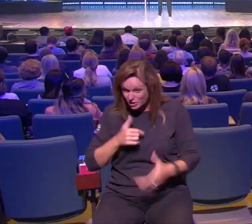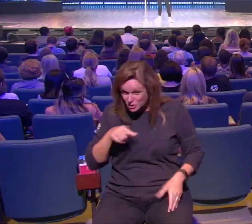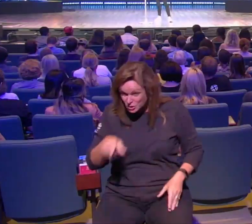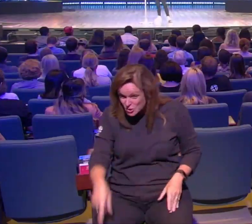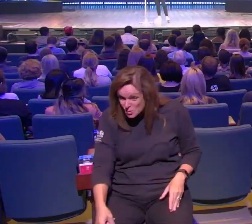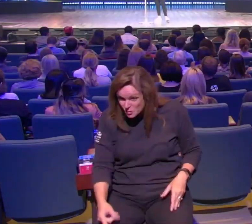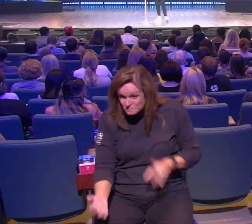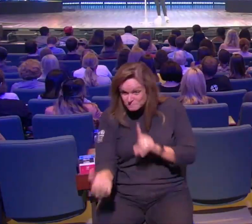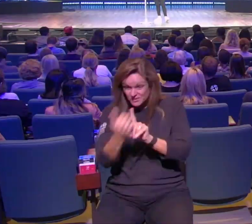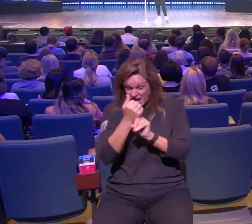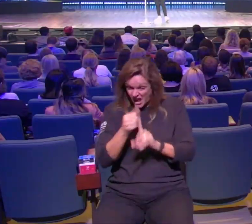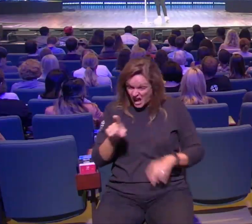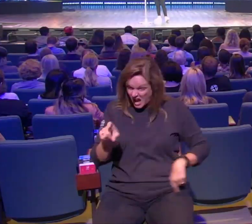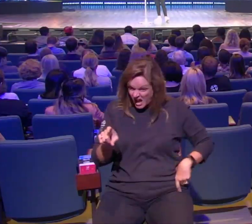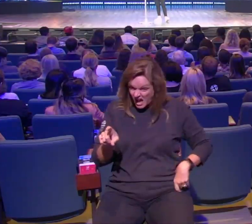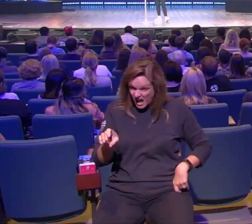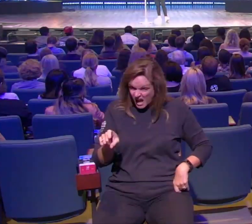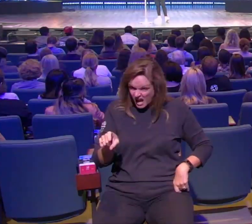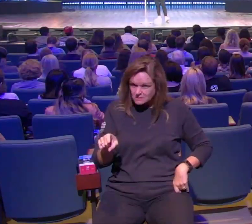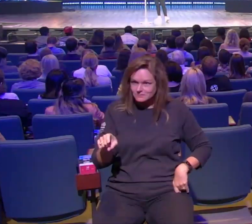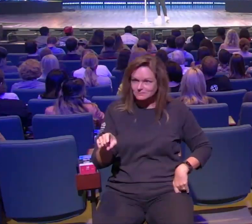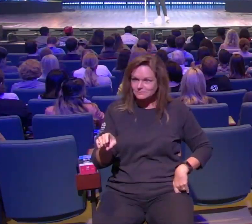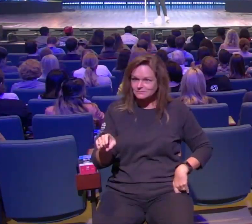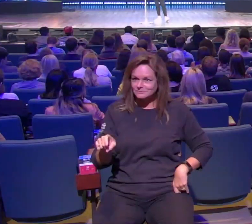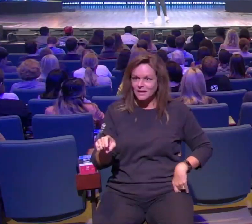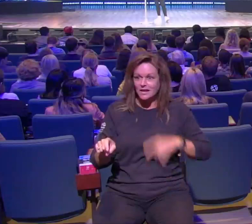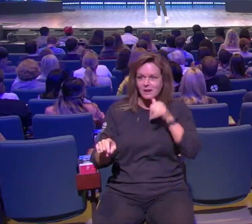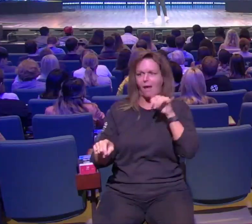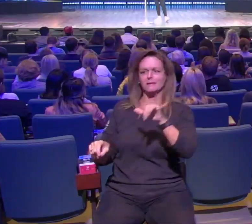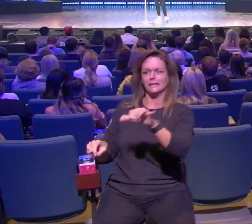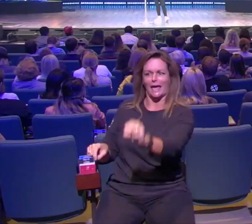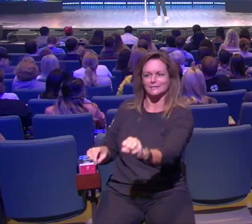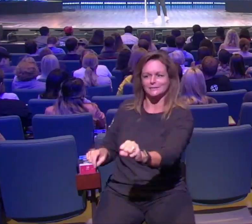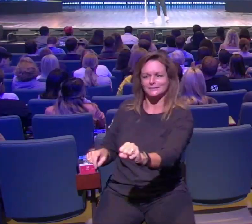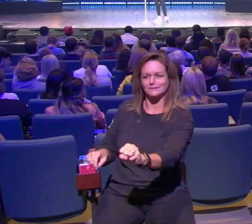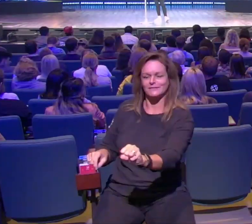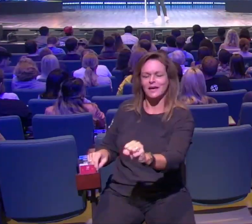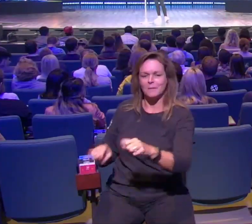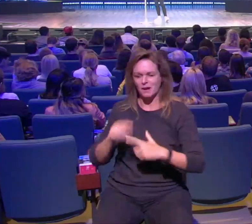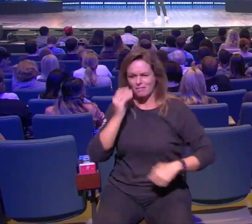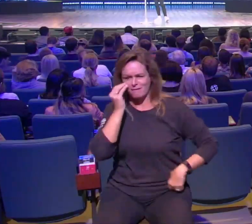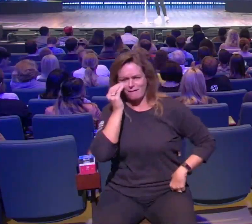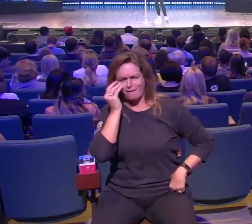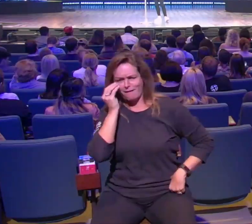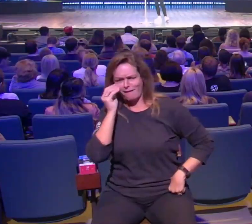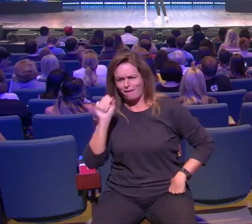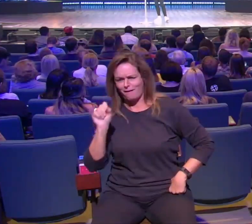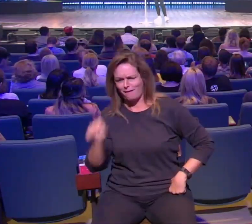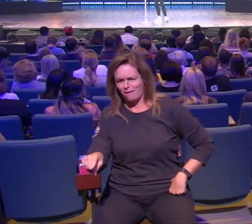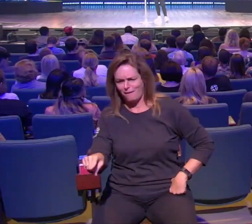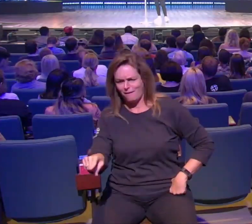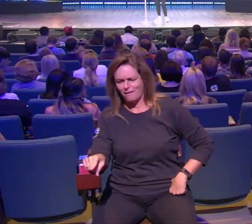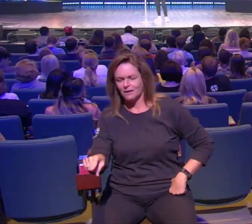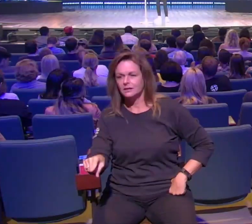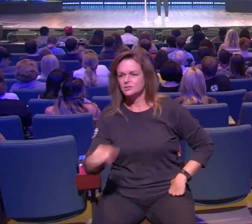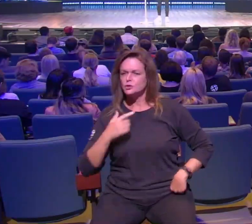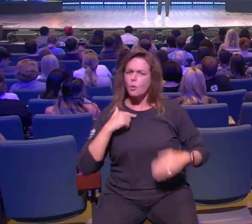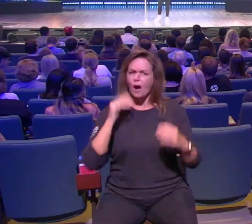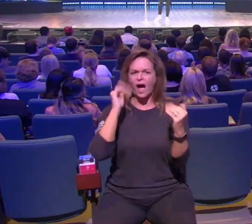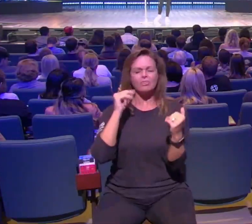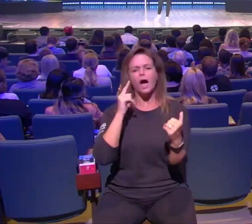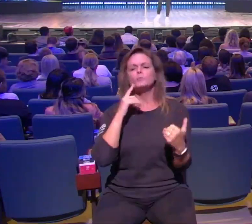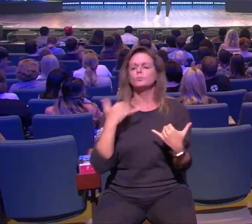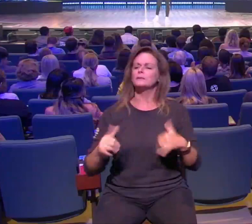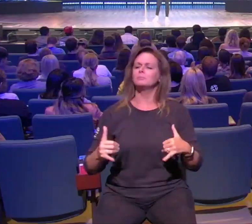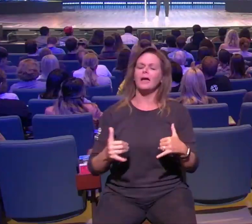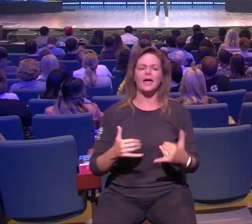started thinking about that moment. You know, I thought about canceling because my expectation that night was really for dominoes.